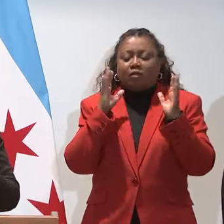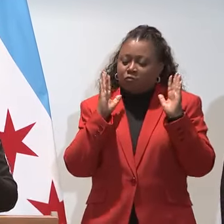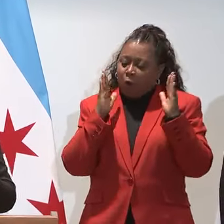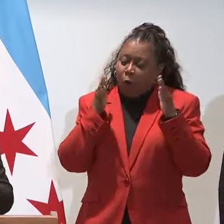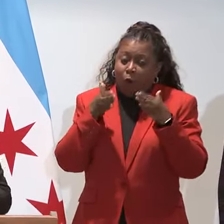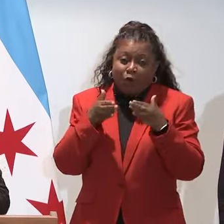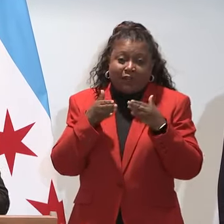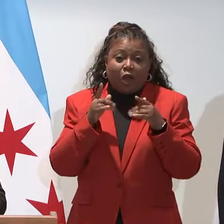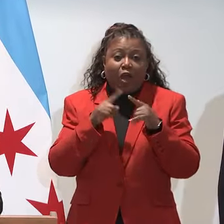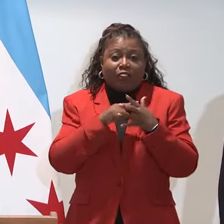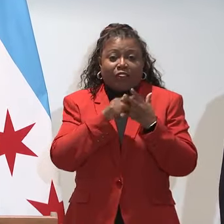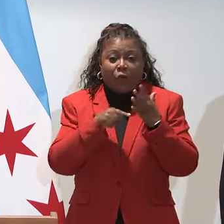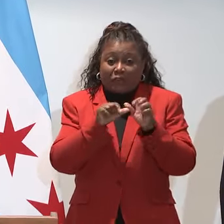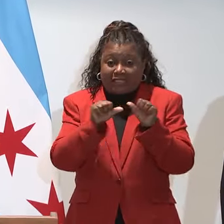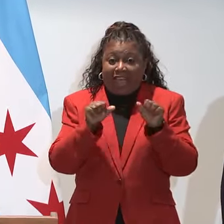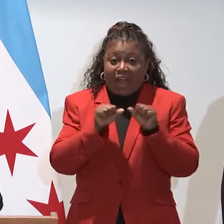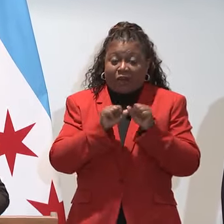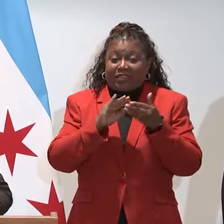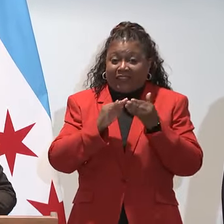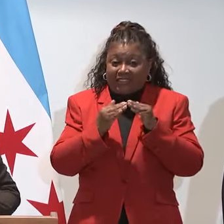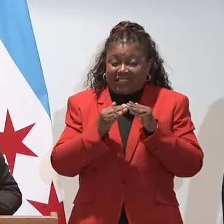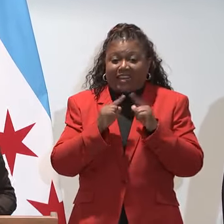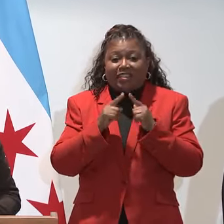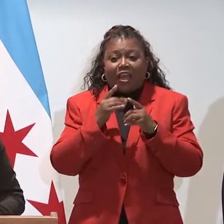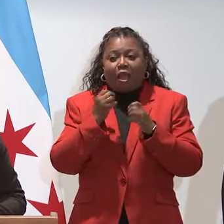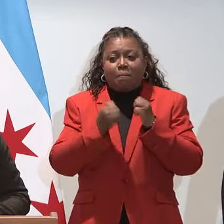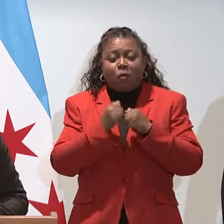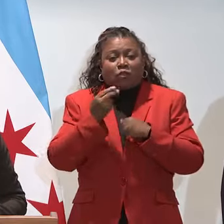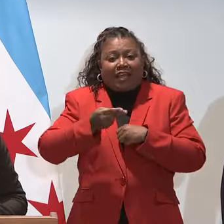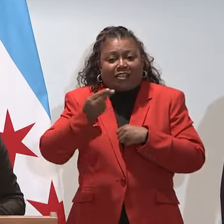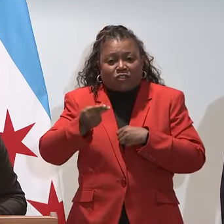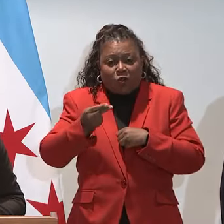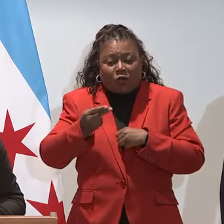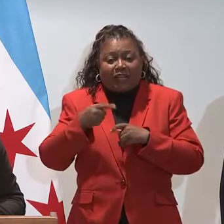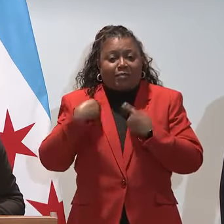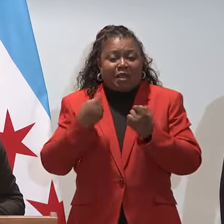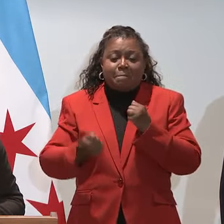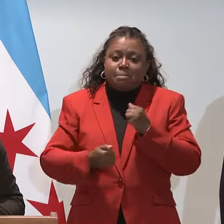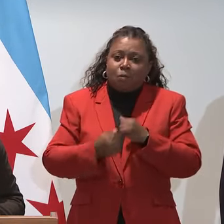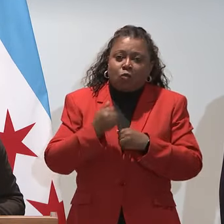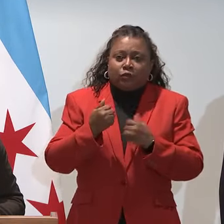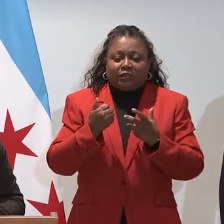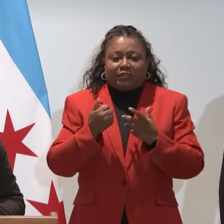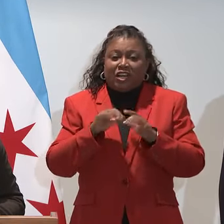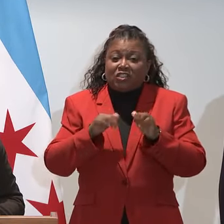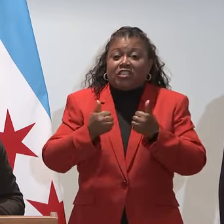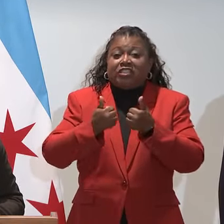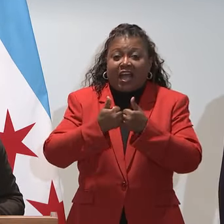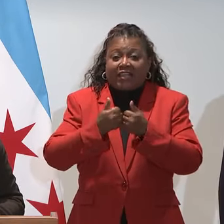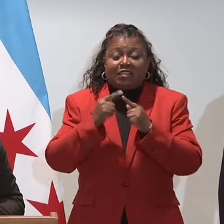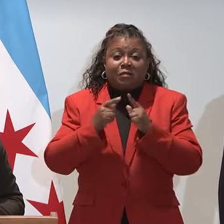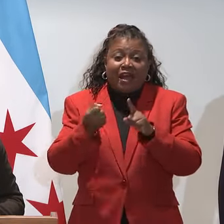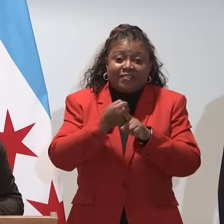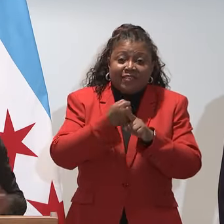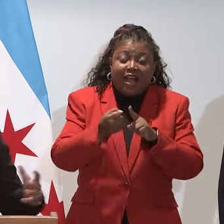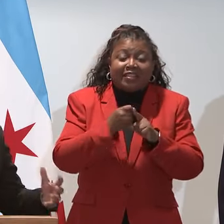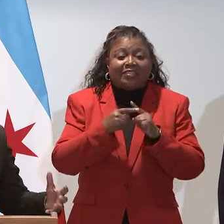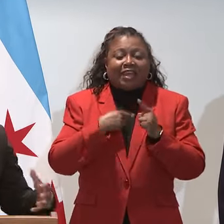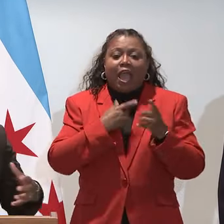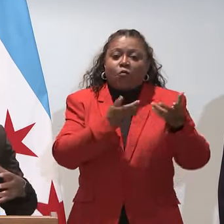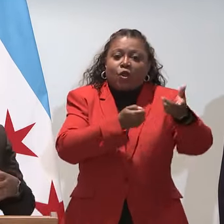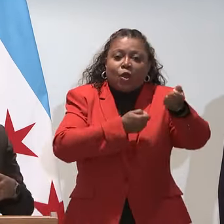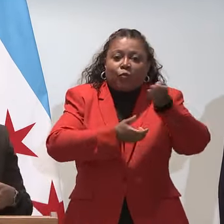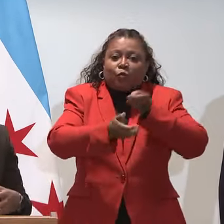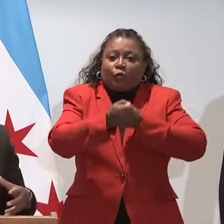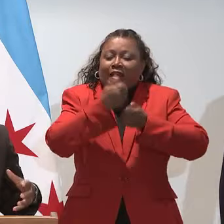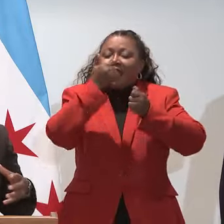in on those areas of the city that have both historically been most challenged by violence, and we're